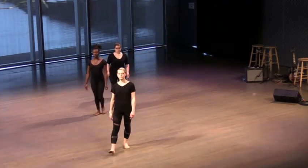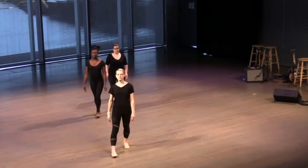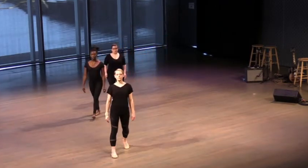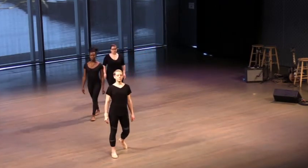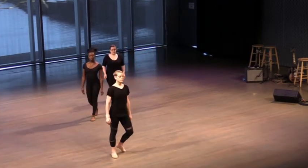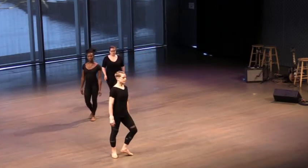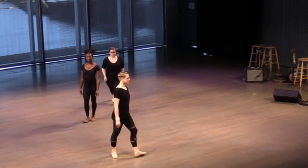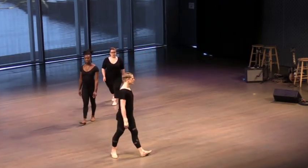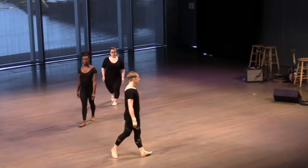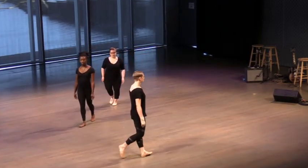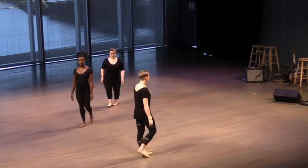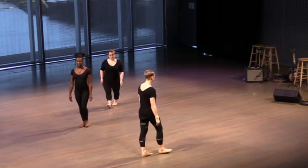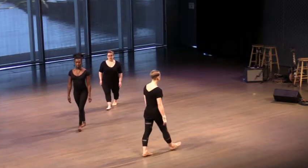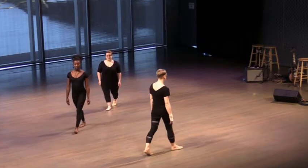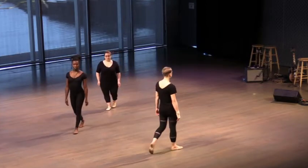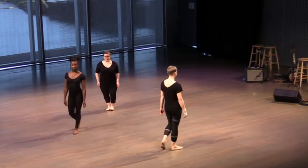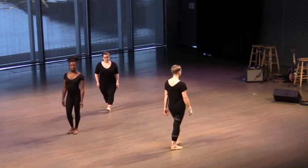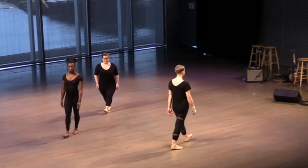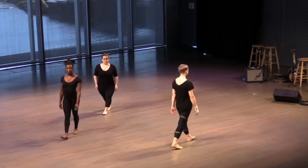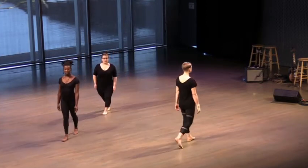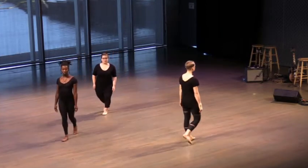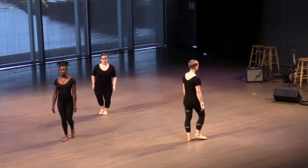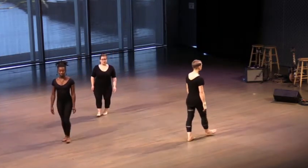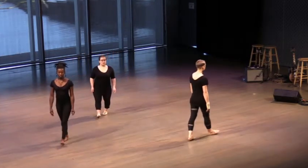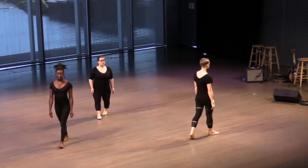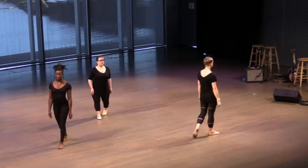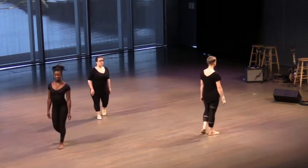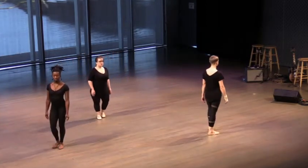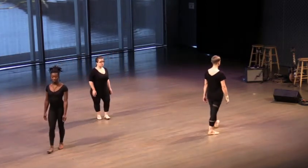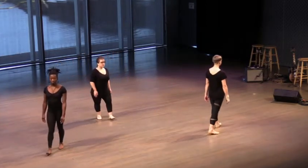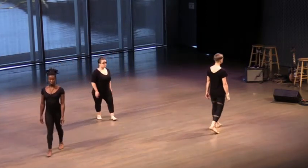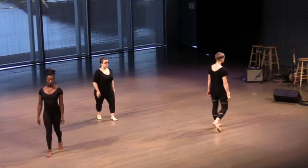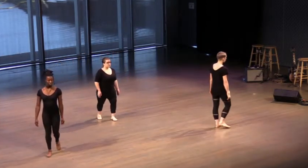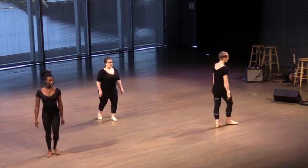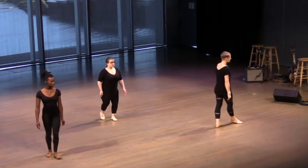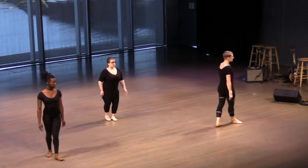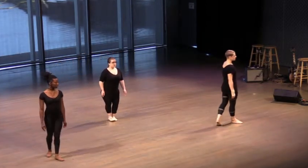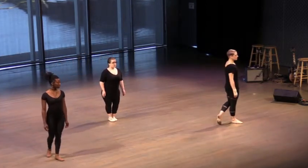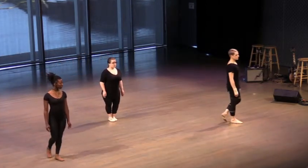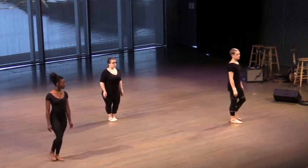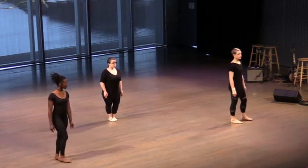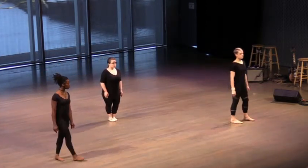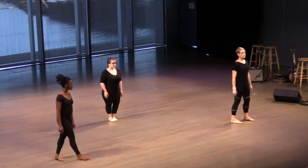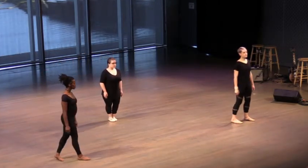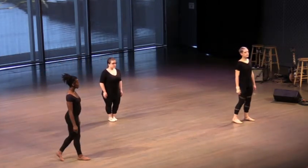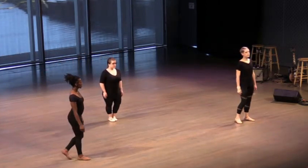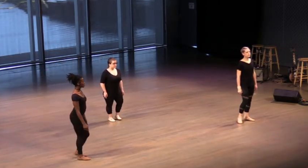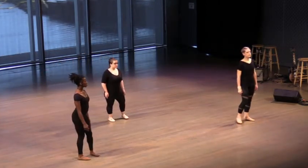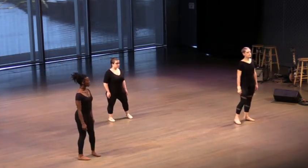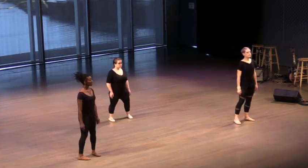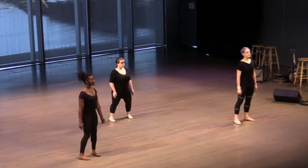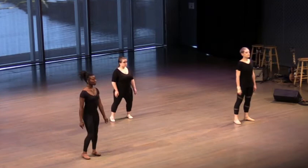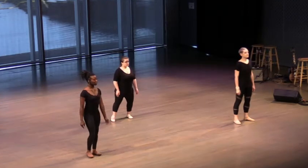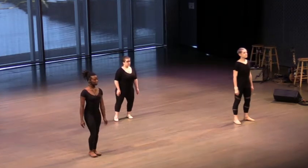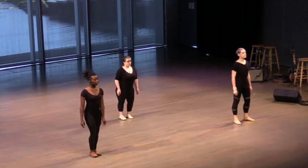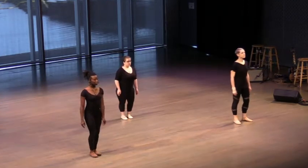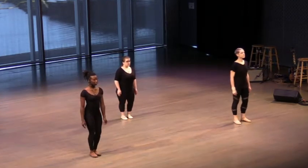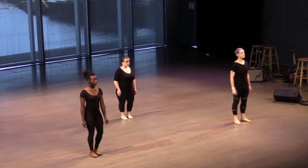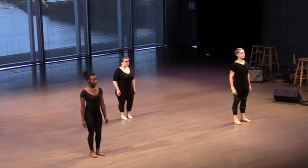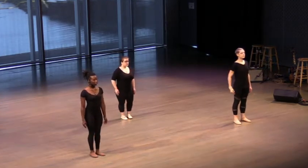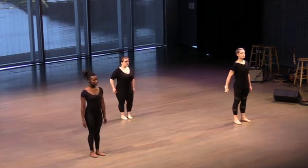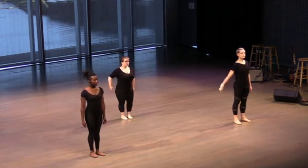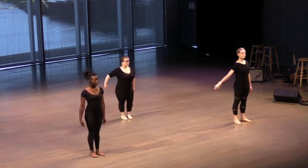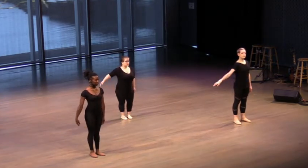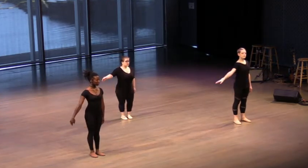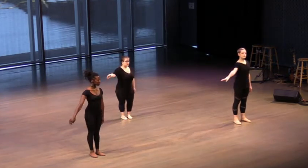forward and rearrange. Cynthia and Sarah beside each other toward the front, Shannon behind and between them. They each bring their right